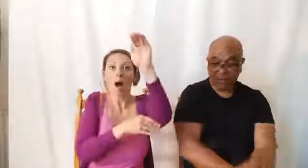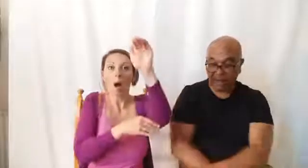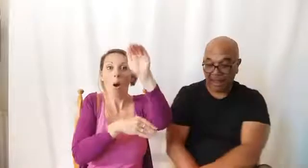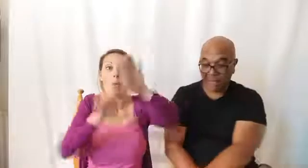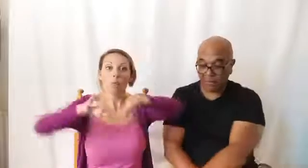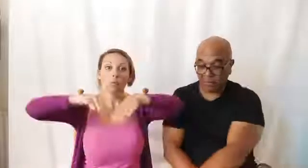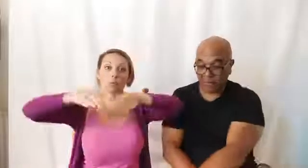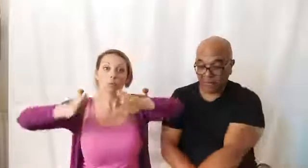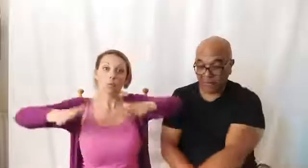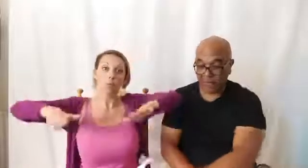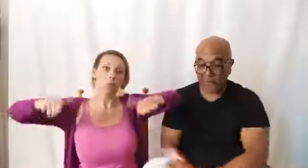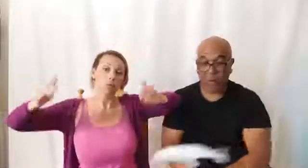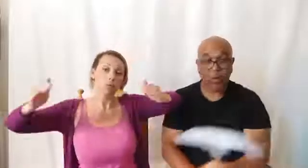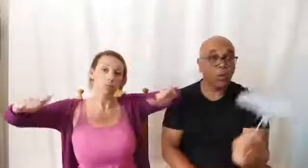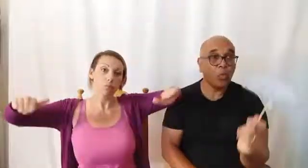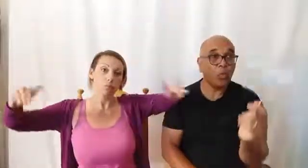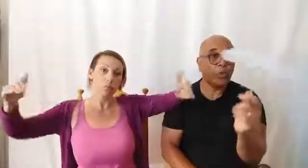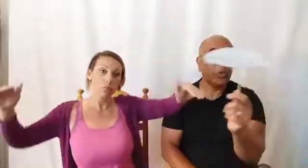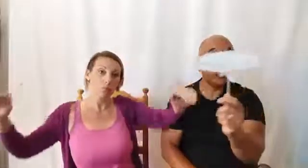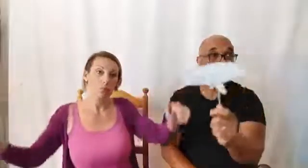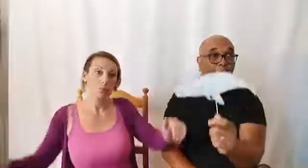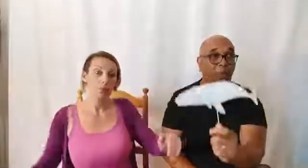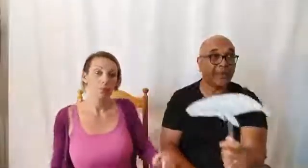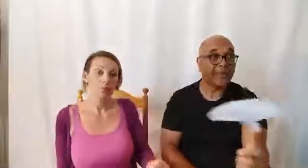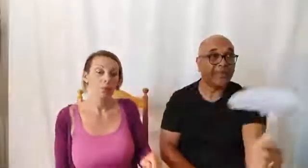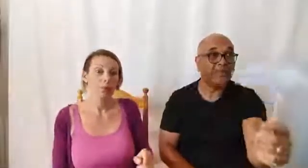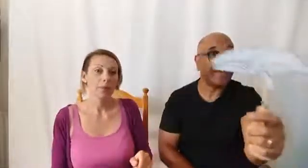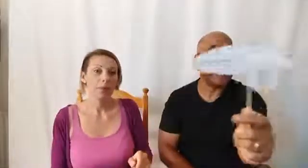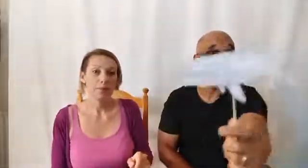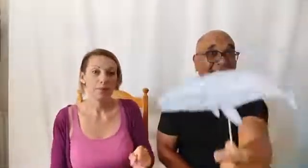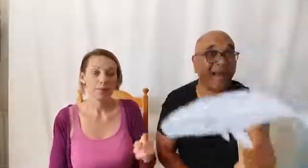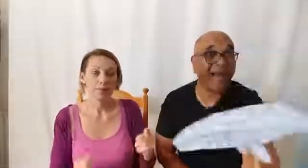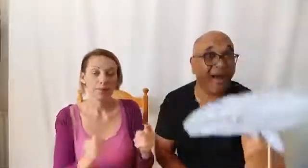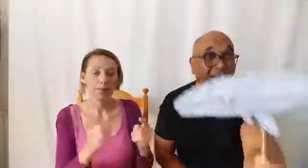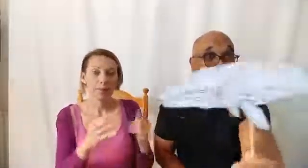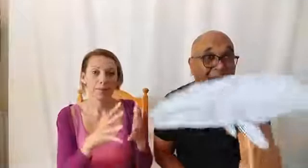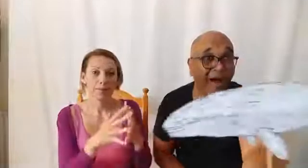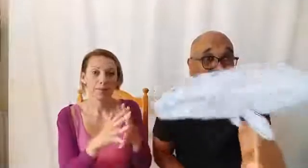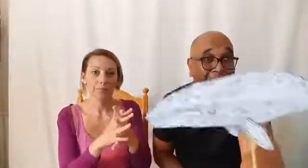And off they went. And here's Wendy.